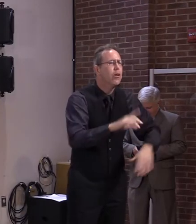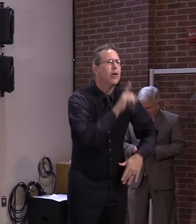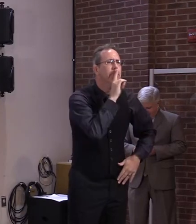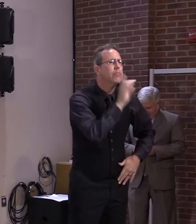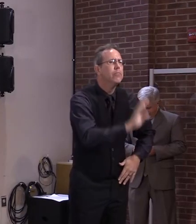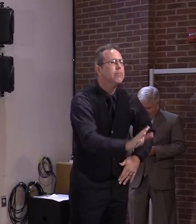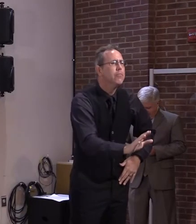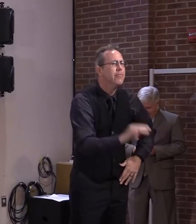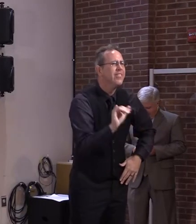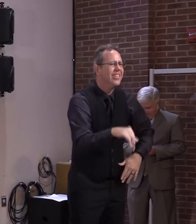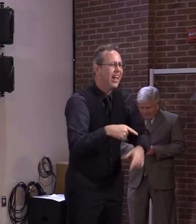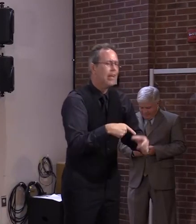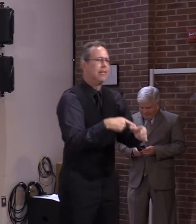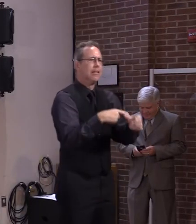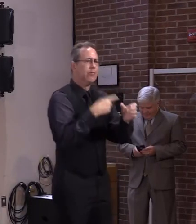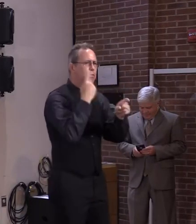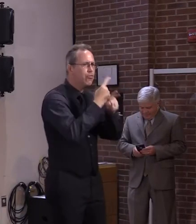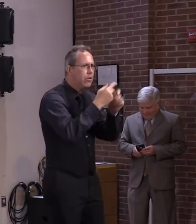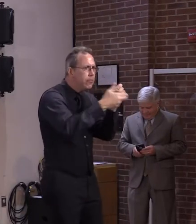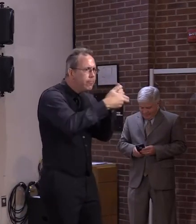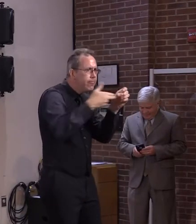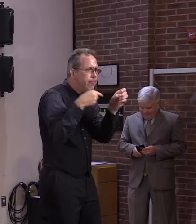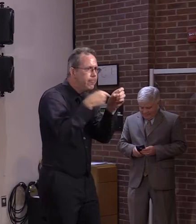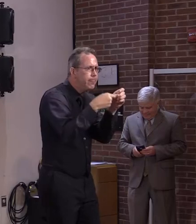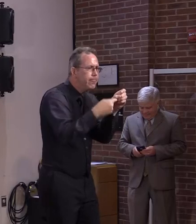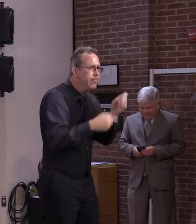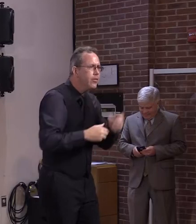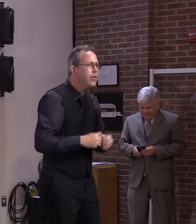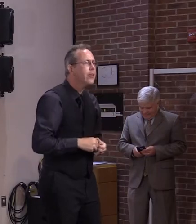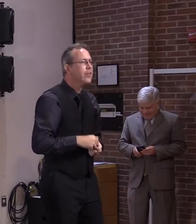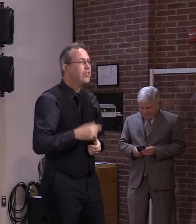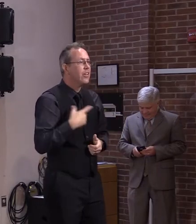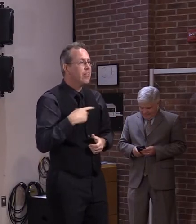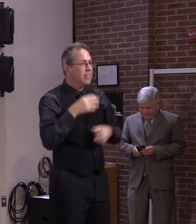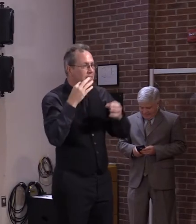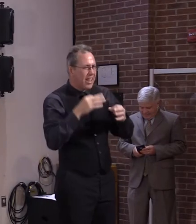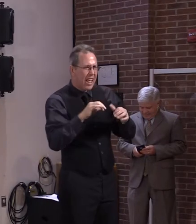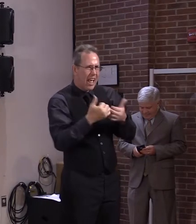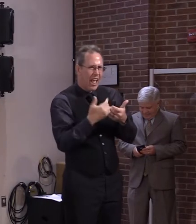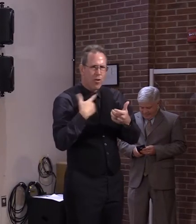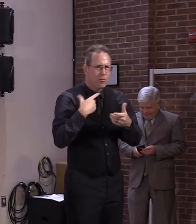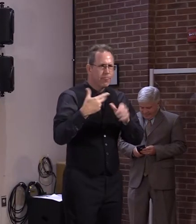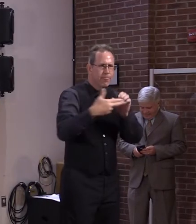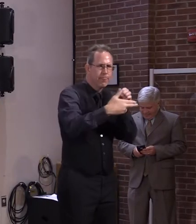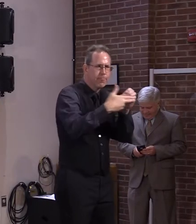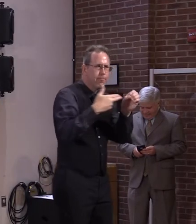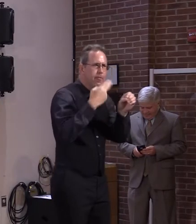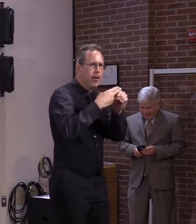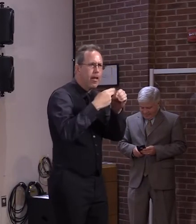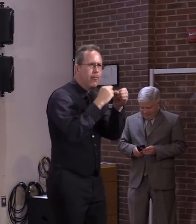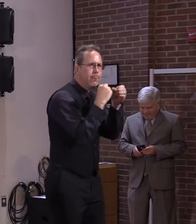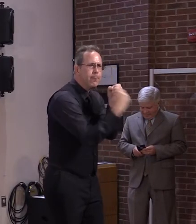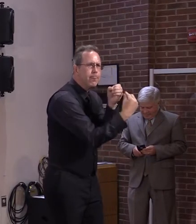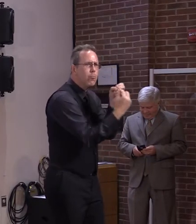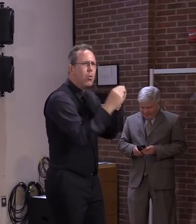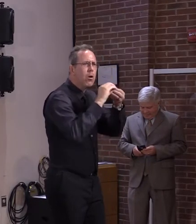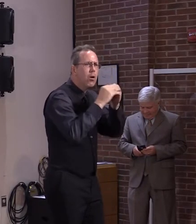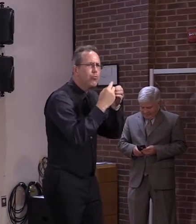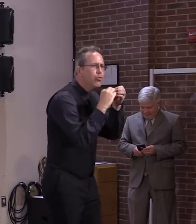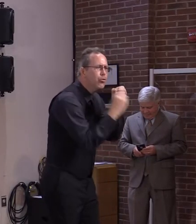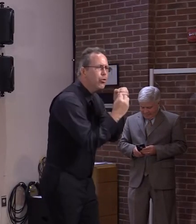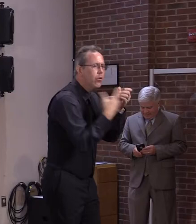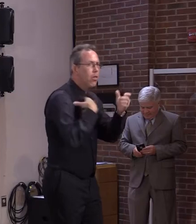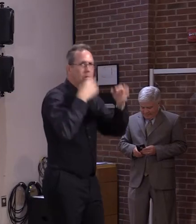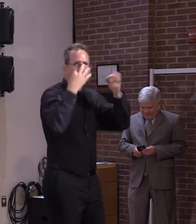is actually evolving. So I don't want to give a laundry list of all of the things we're concerned about, but obviously there are many